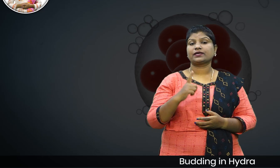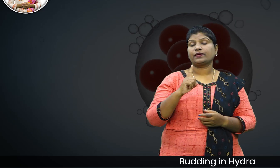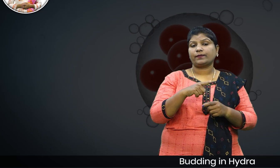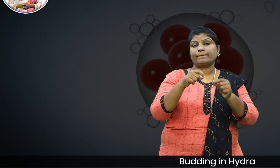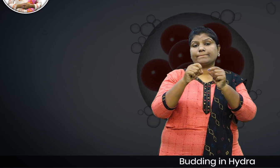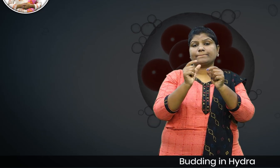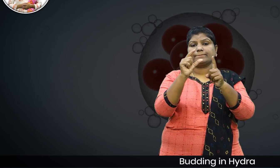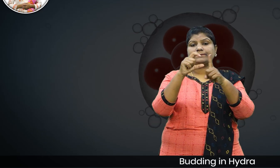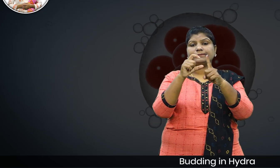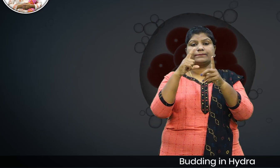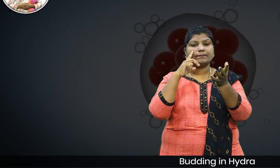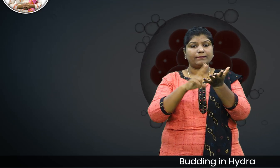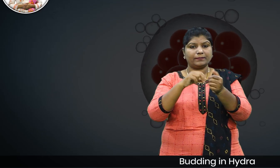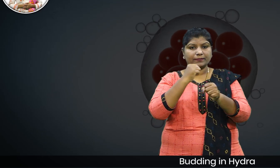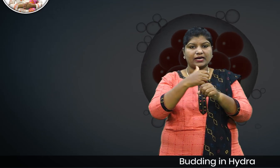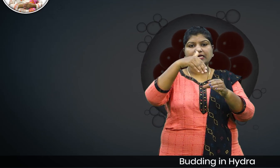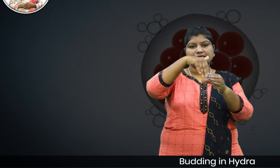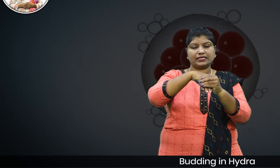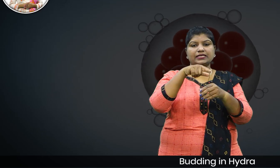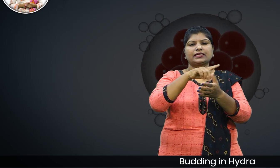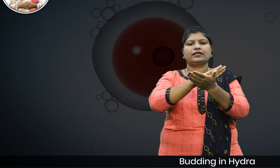Budding in hydra.